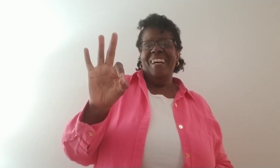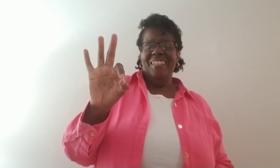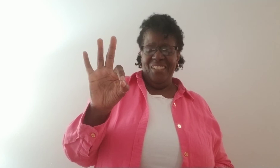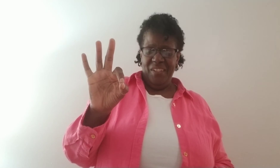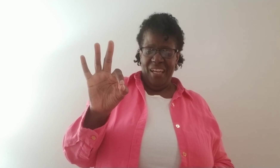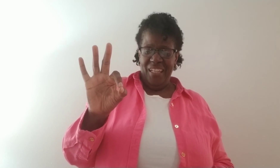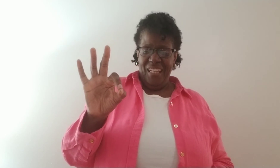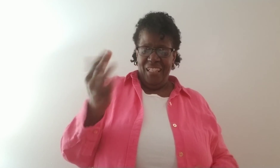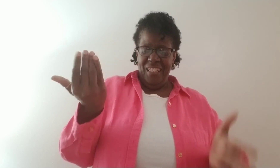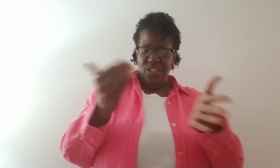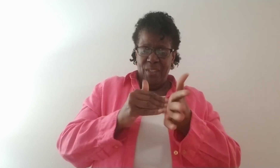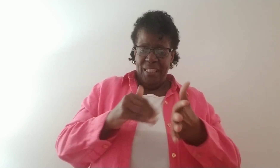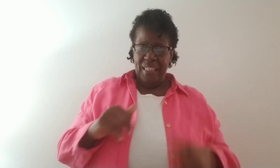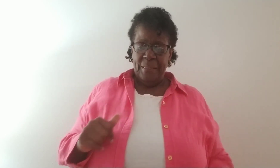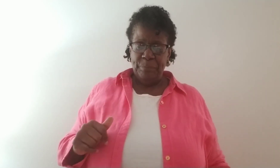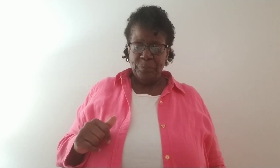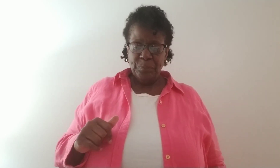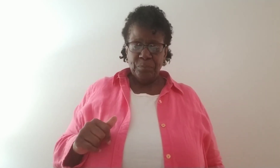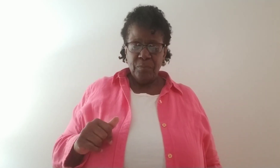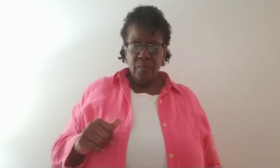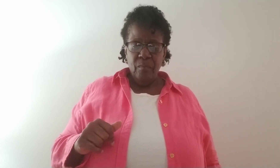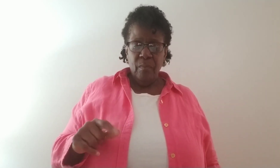9,273,361,769. Okay, let's do that again.